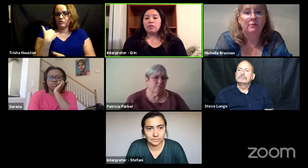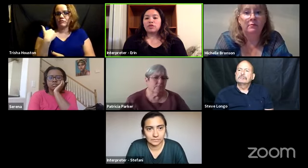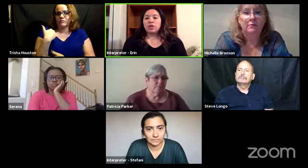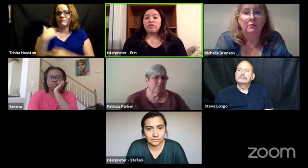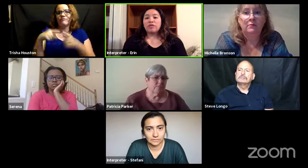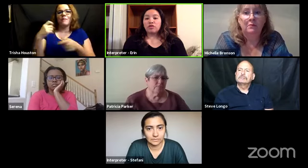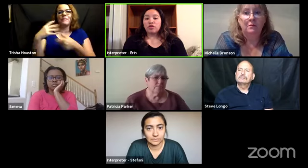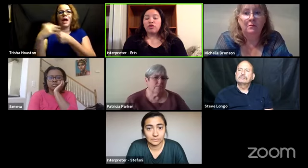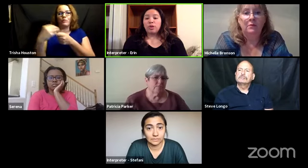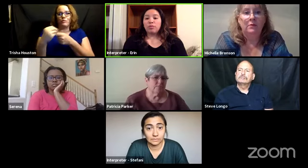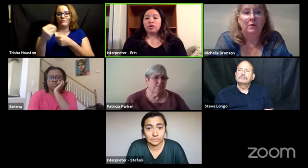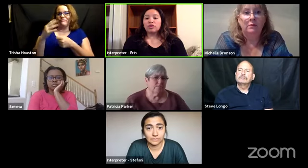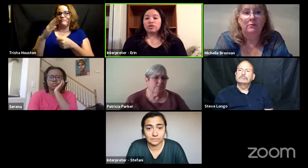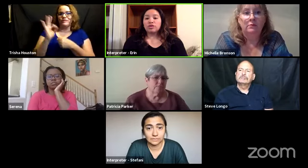so we can recruit new members.